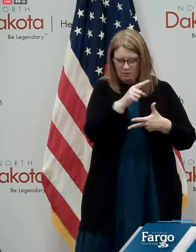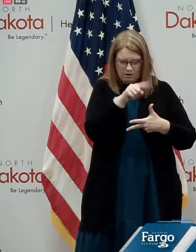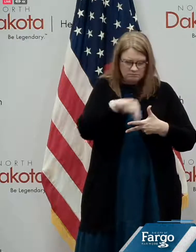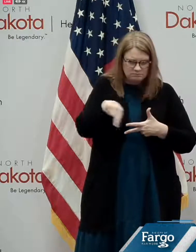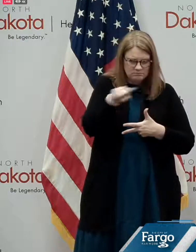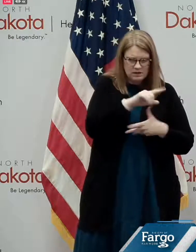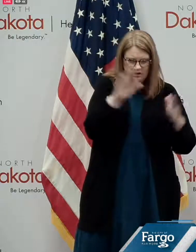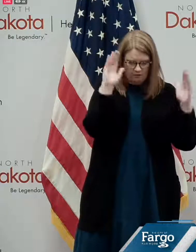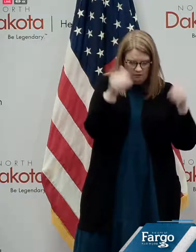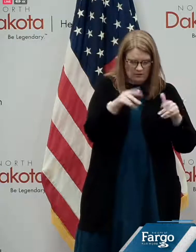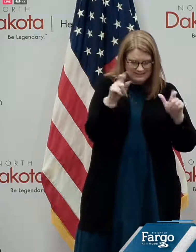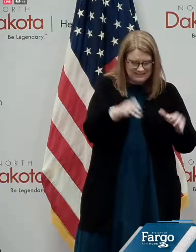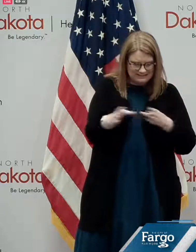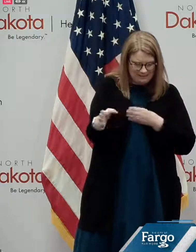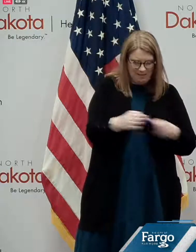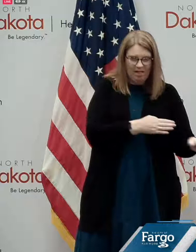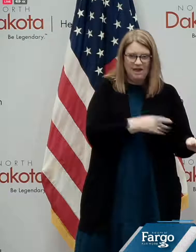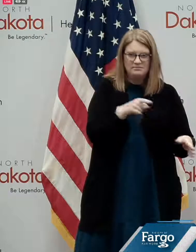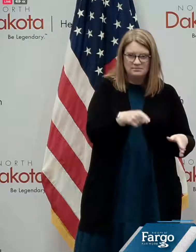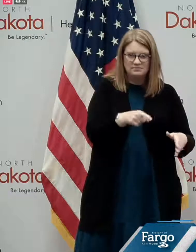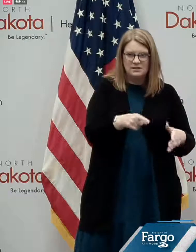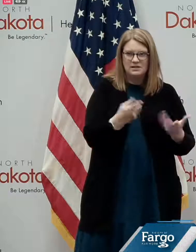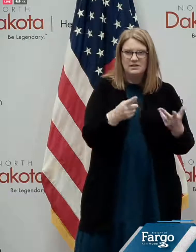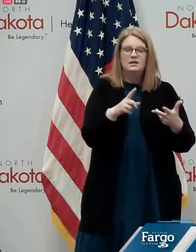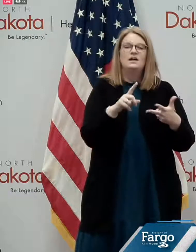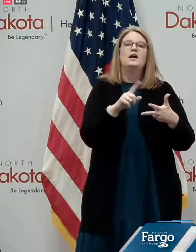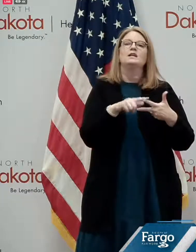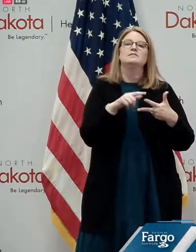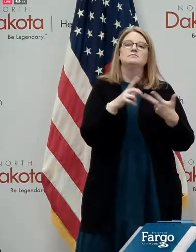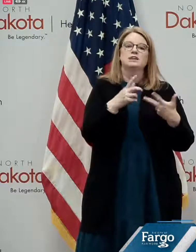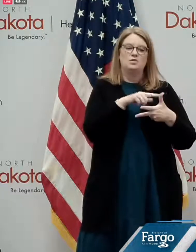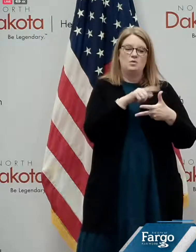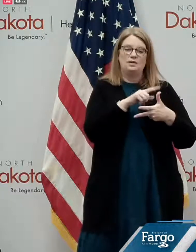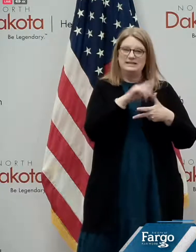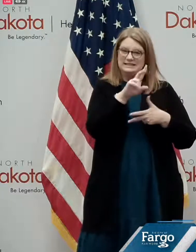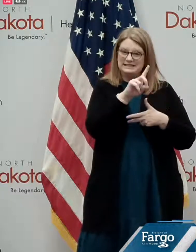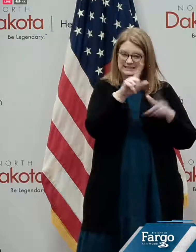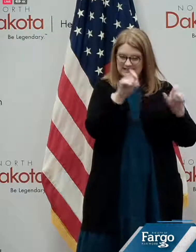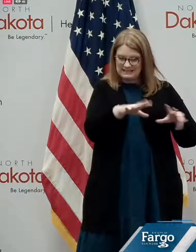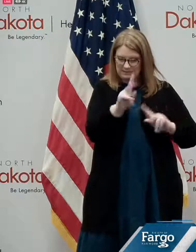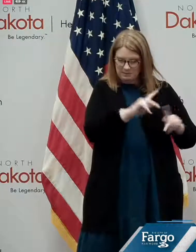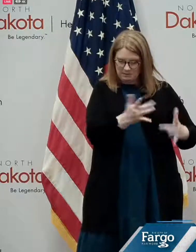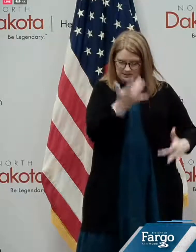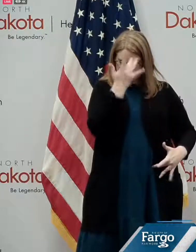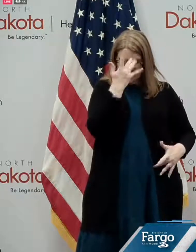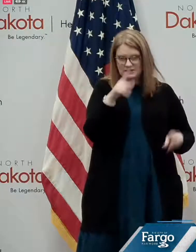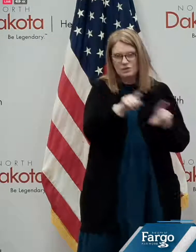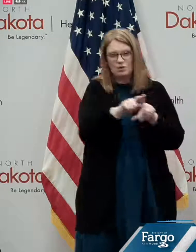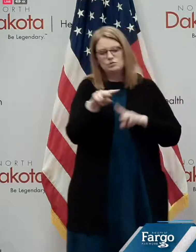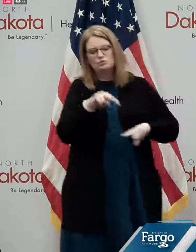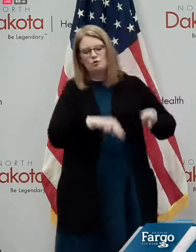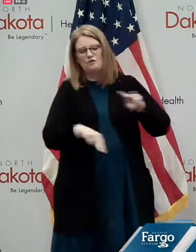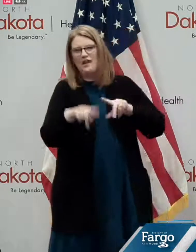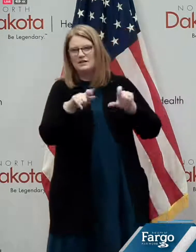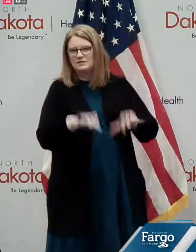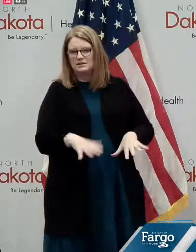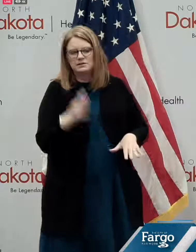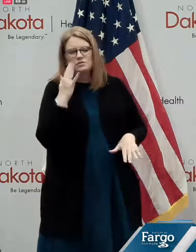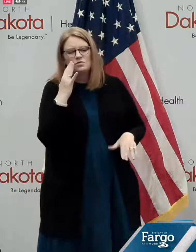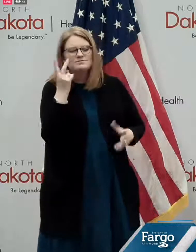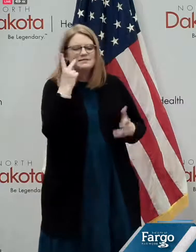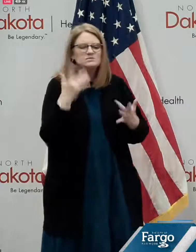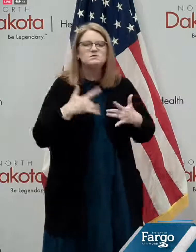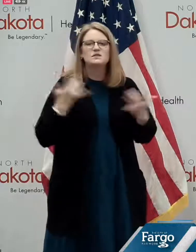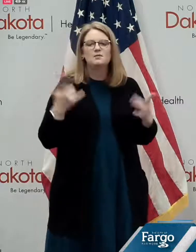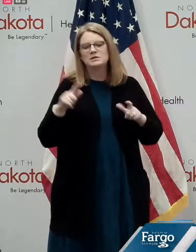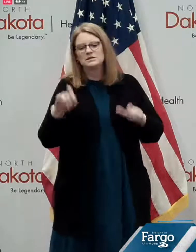focused testing strategy. One, of course, diagnostic, which is when we're testing people who are sick, and then surveillance testing, which we've been doing a great job on,